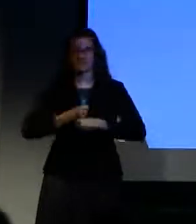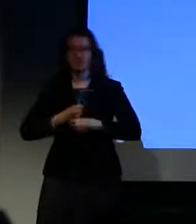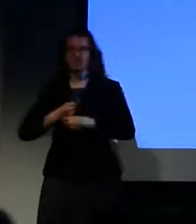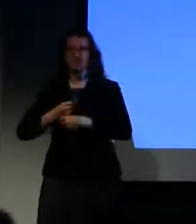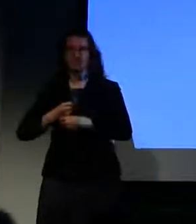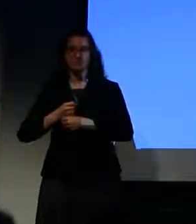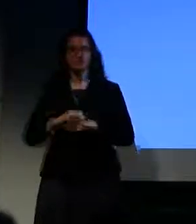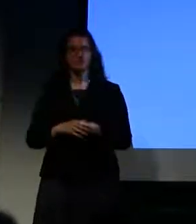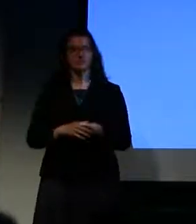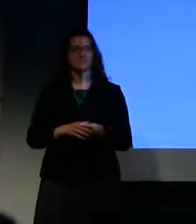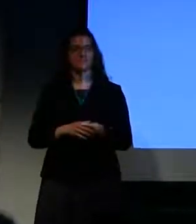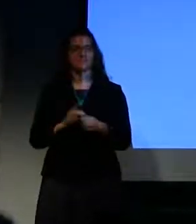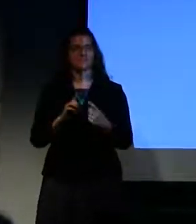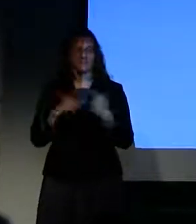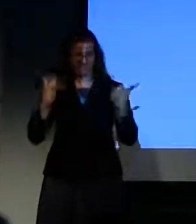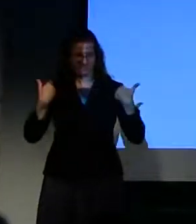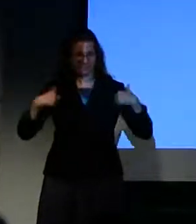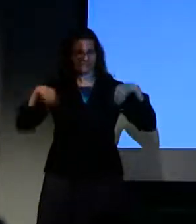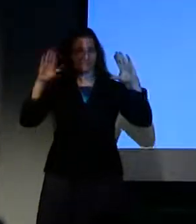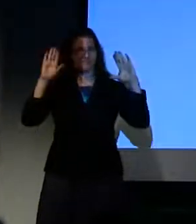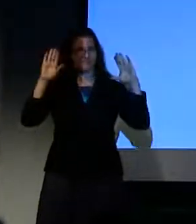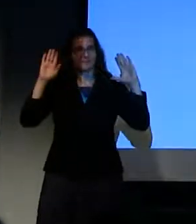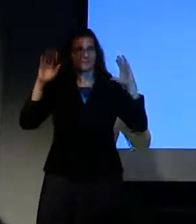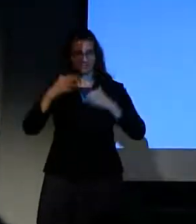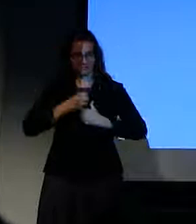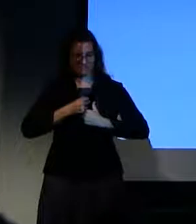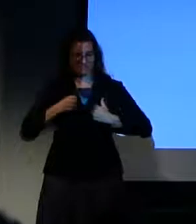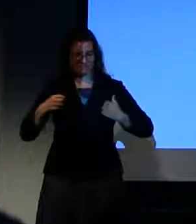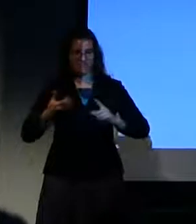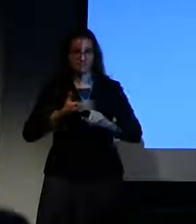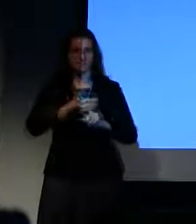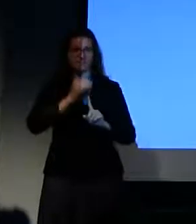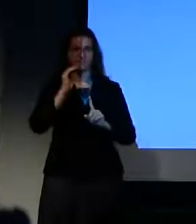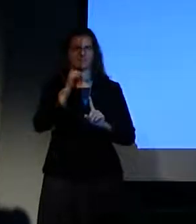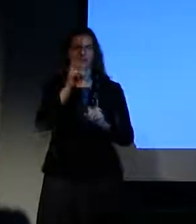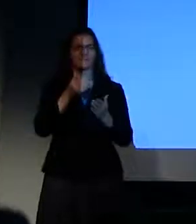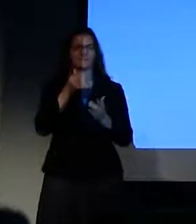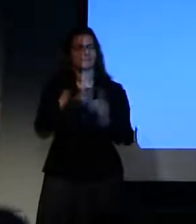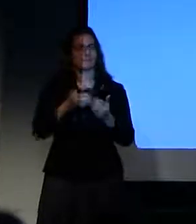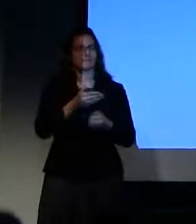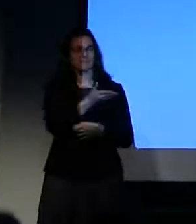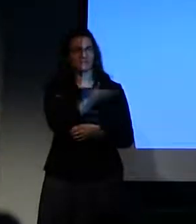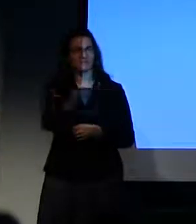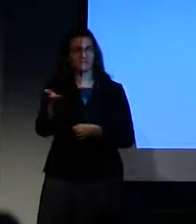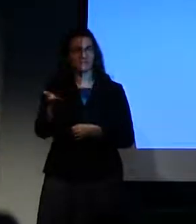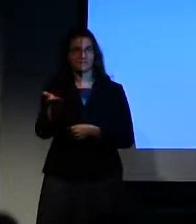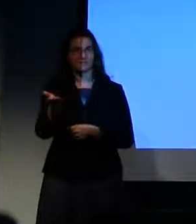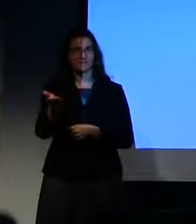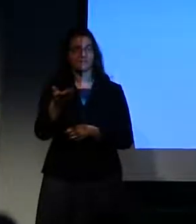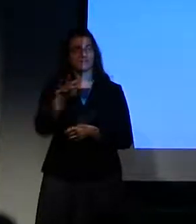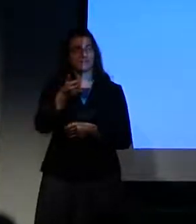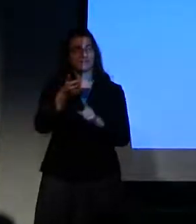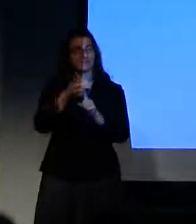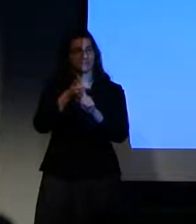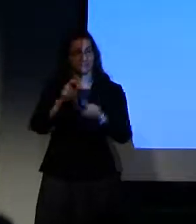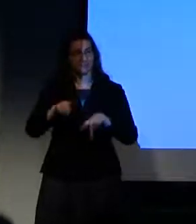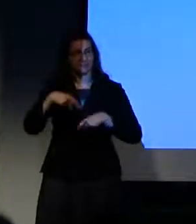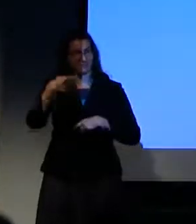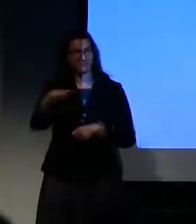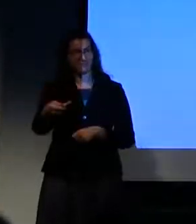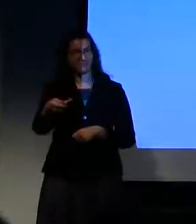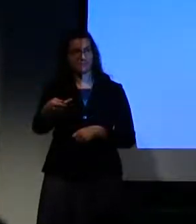Oh, to be yielded to you, whoever you are, and you to be yielded to me in defiance of the